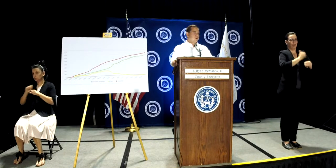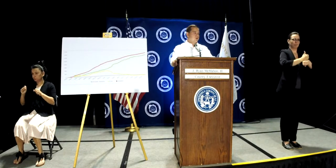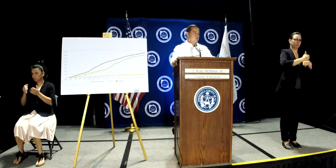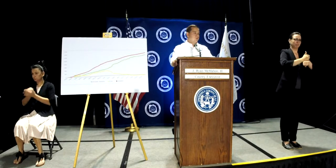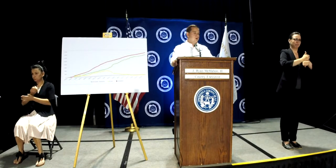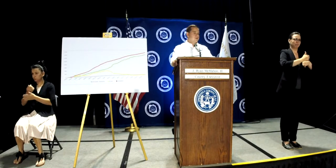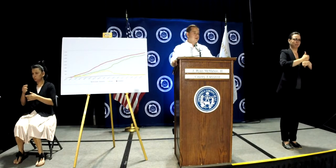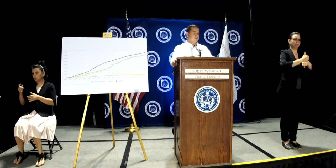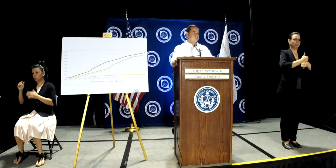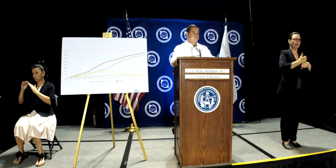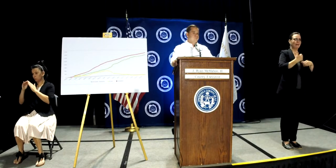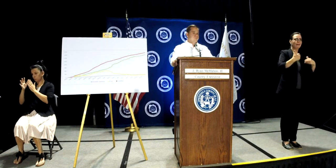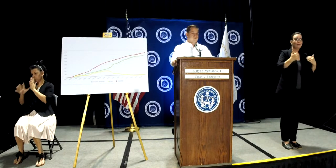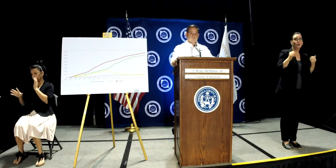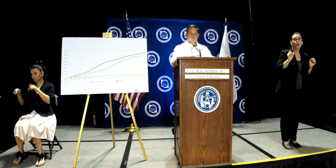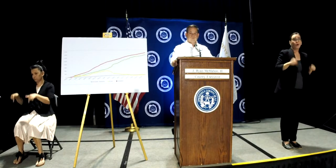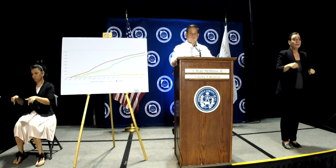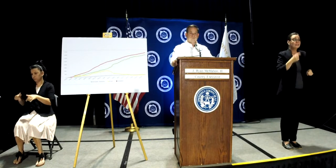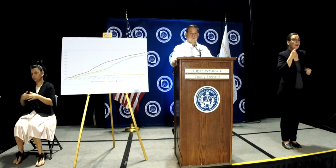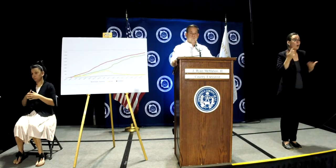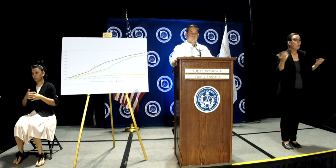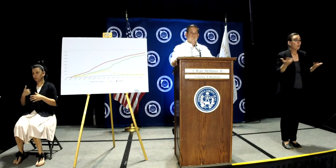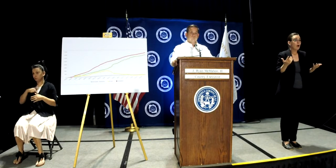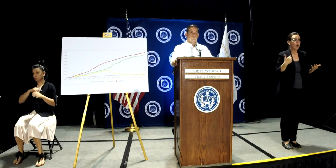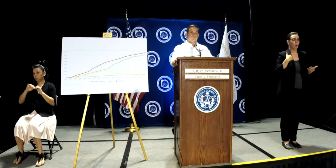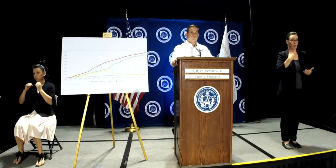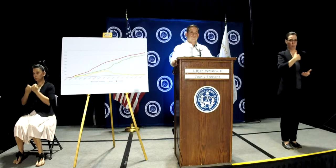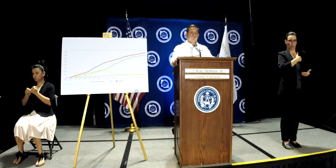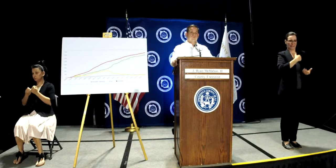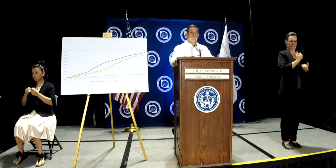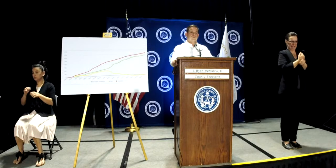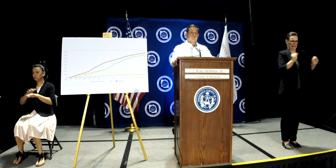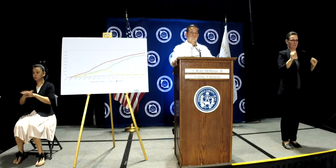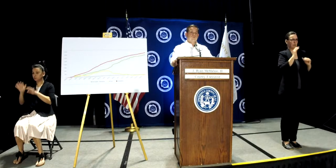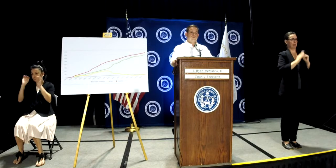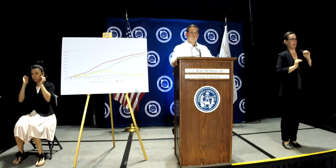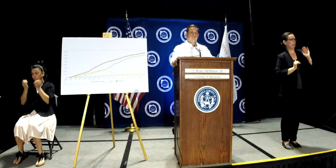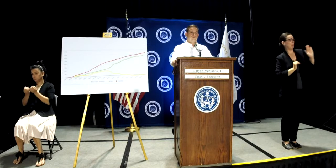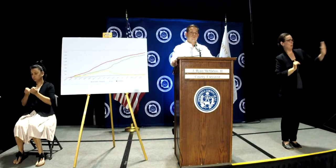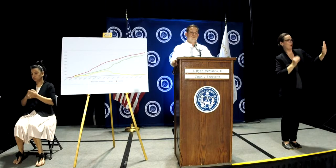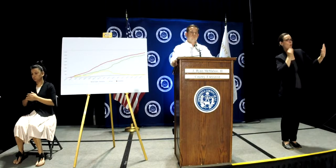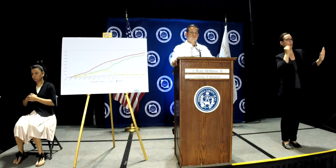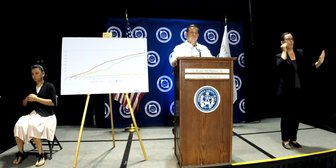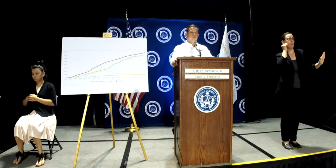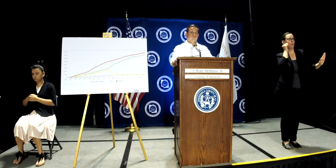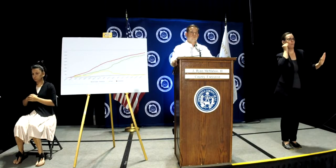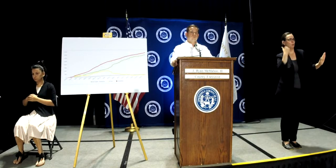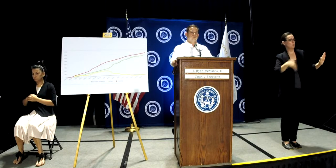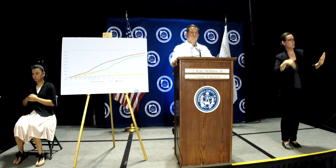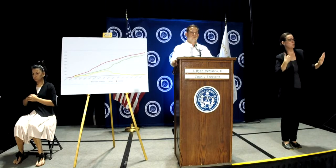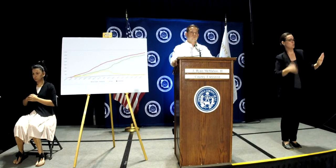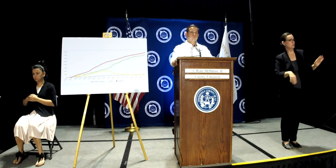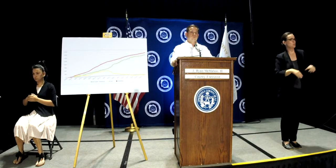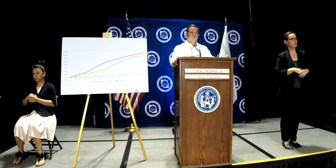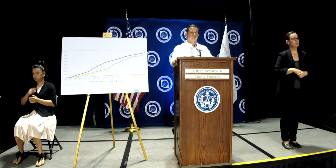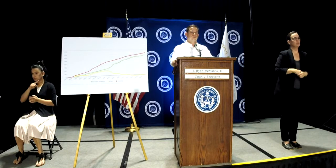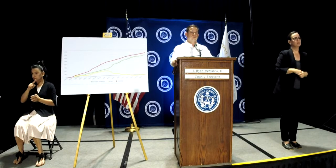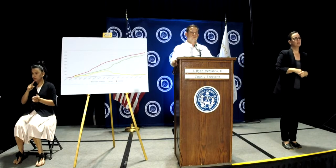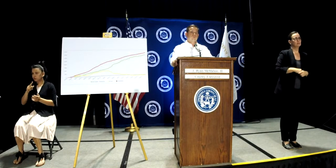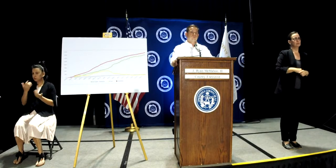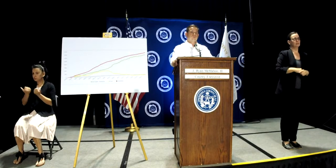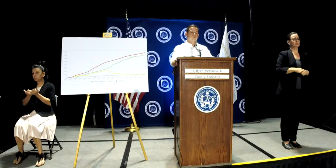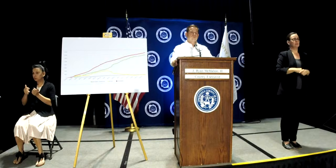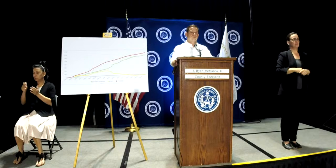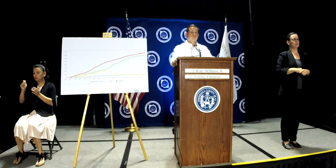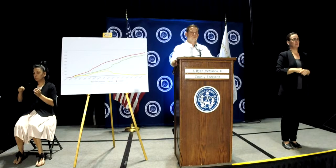feel really good where we are today. Tomorrow, your proposal for layoffs goes before the legislature. Wondering if you have a clearer picture